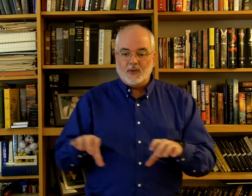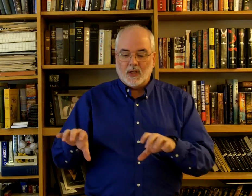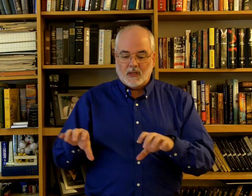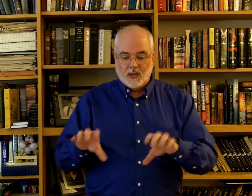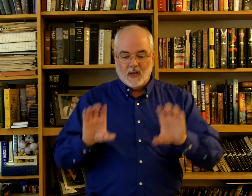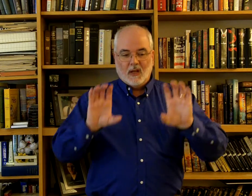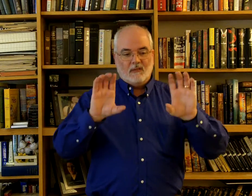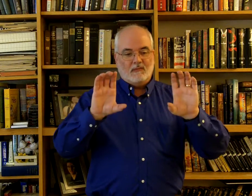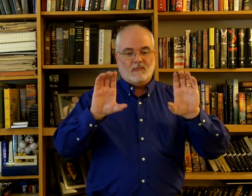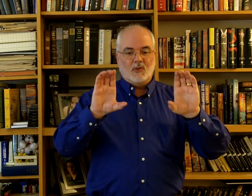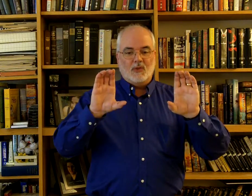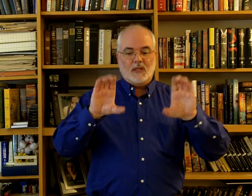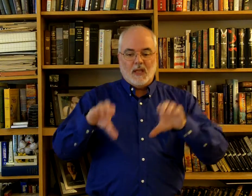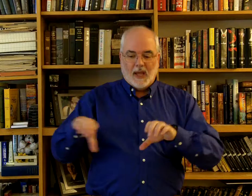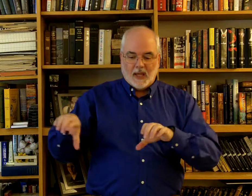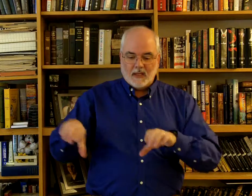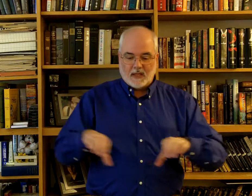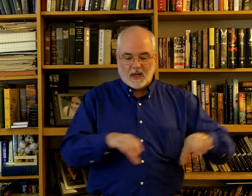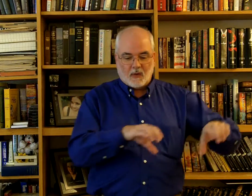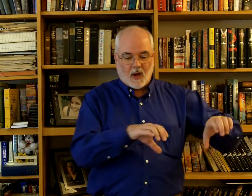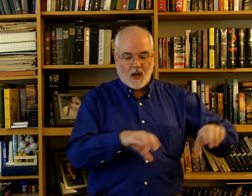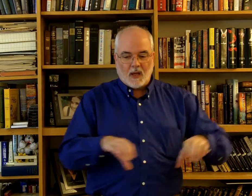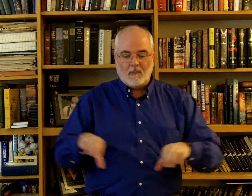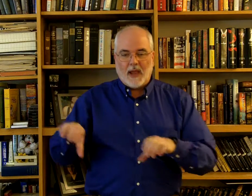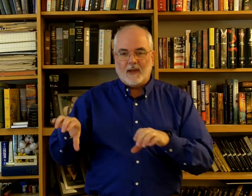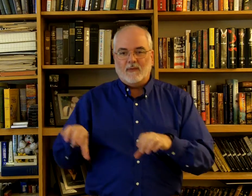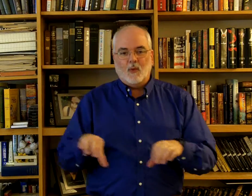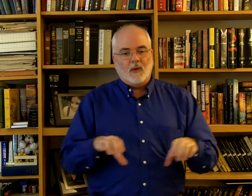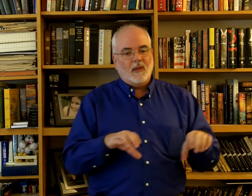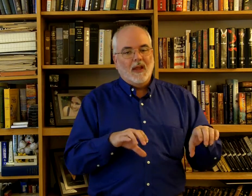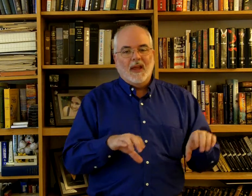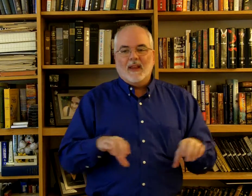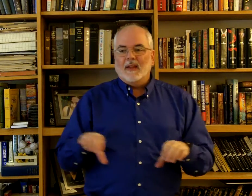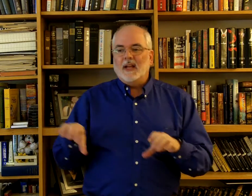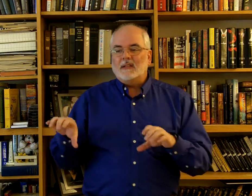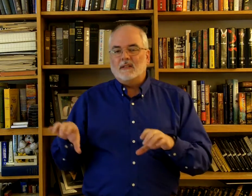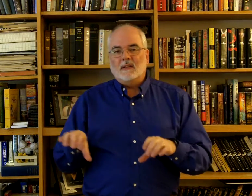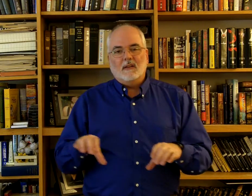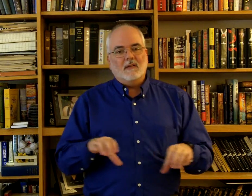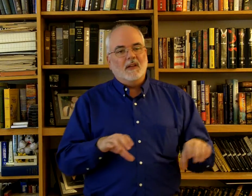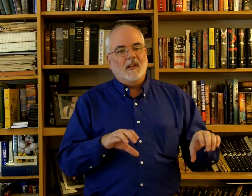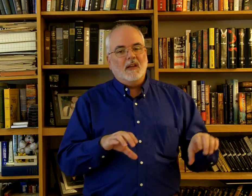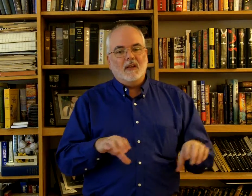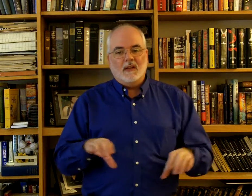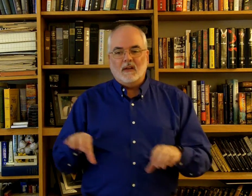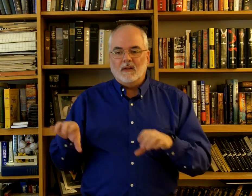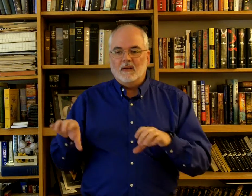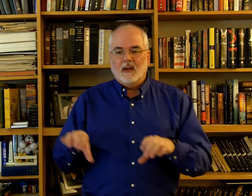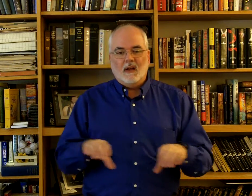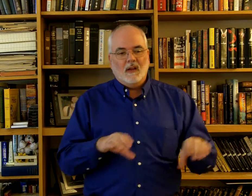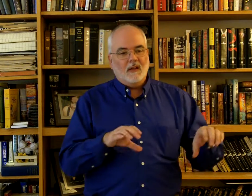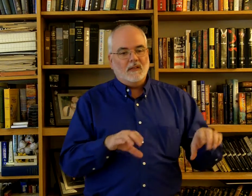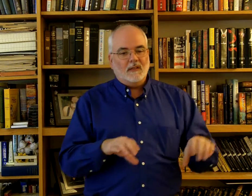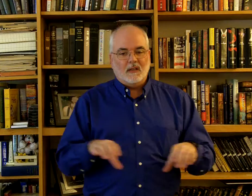just two C hands kind of rocking back and forth. That did and does and